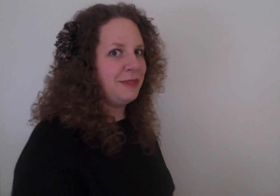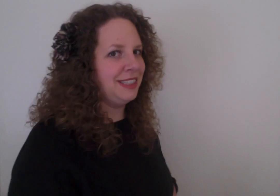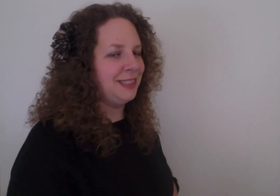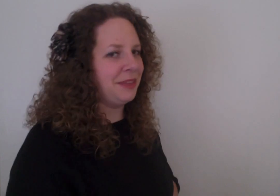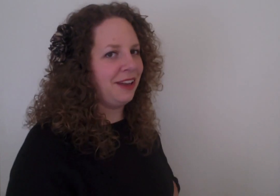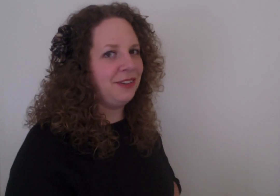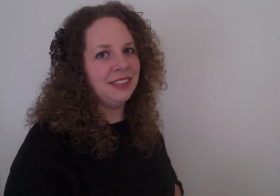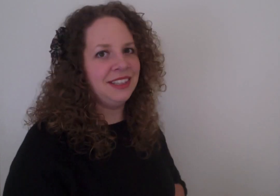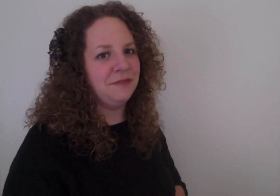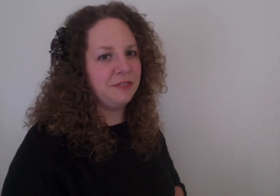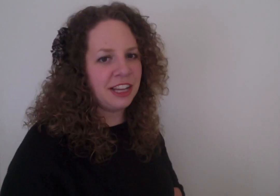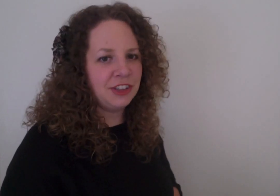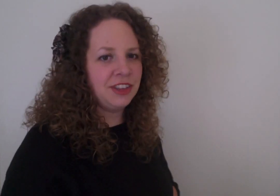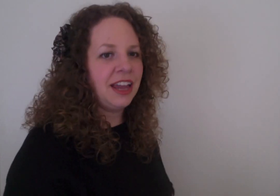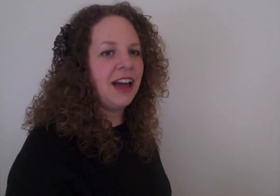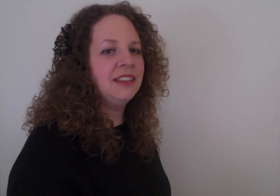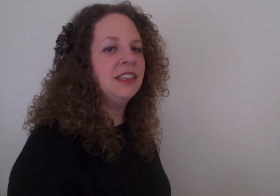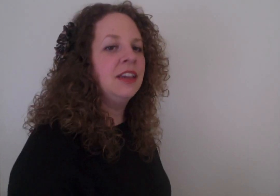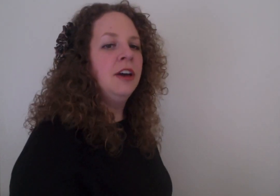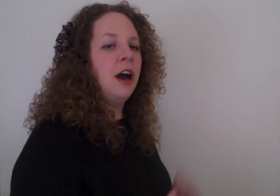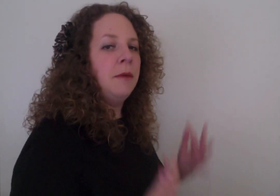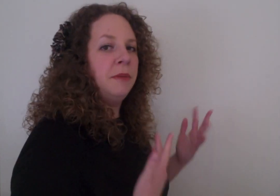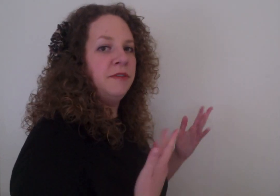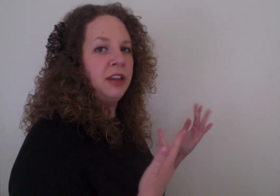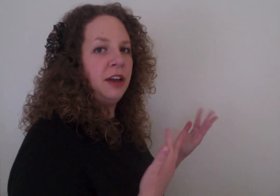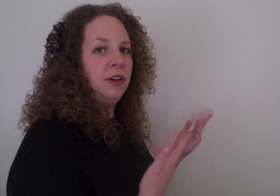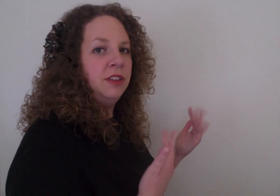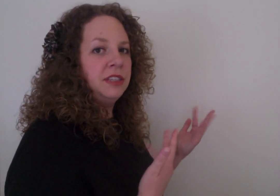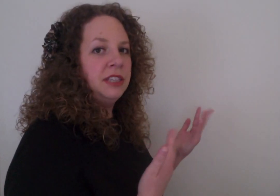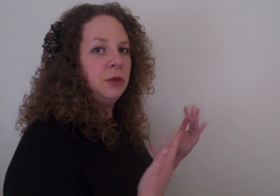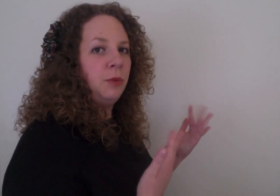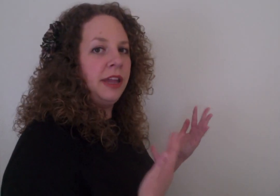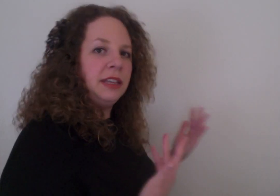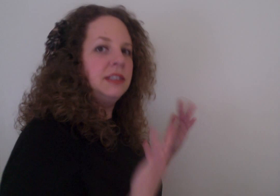means something else, the inflection that it has. But for now, the sign wait, and